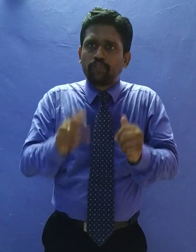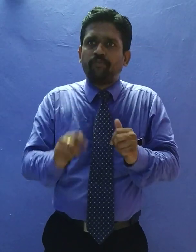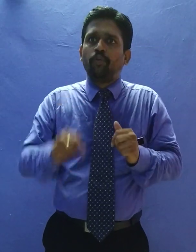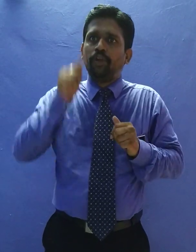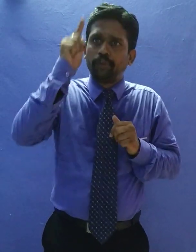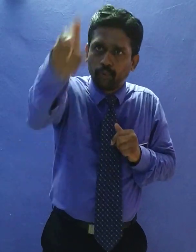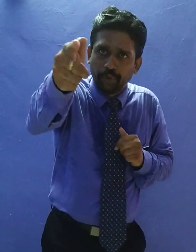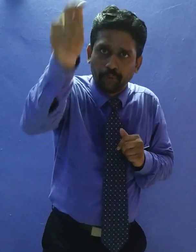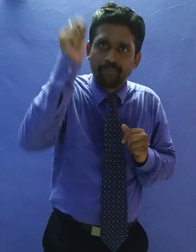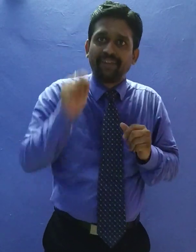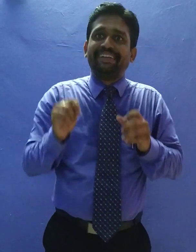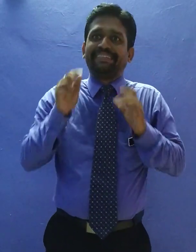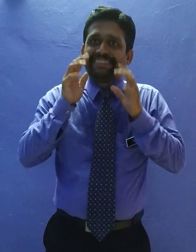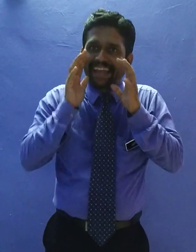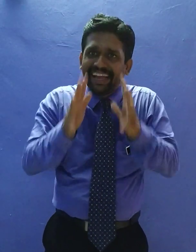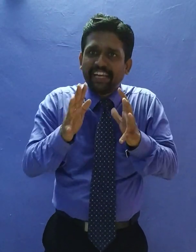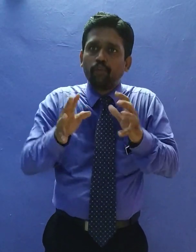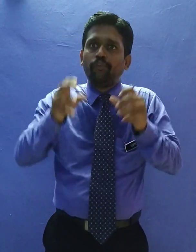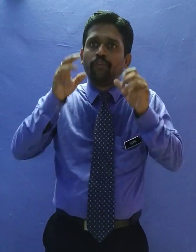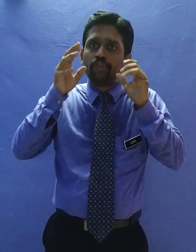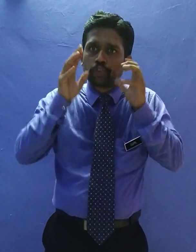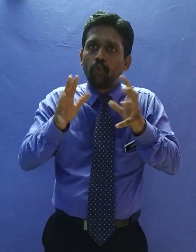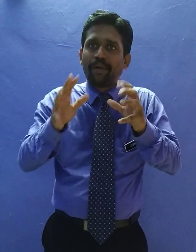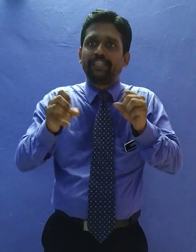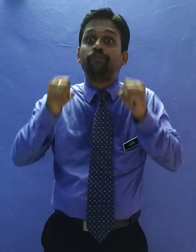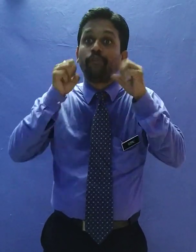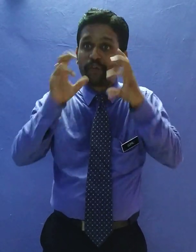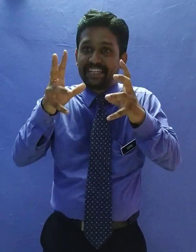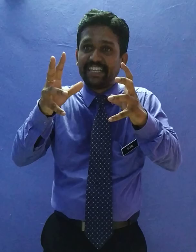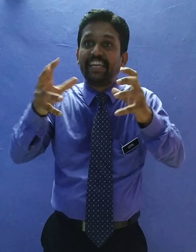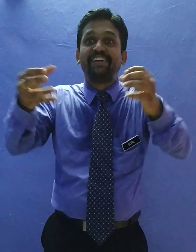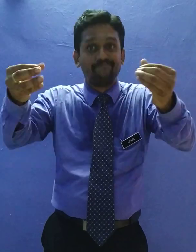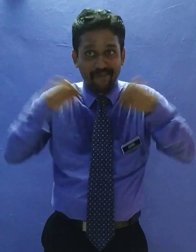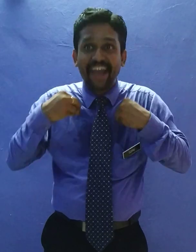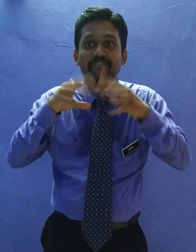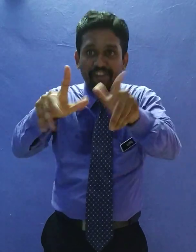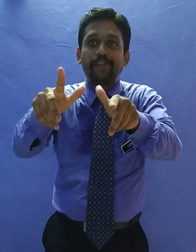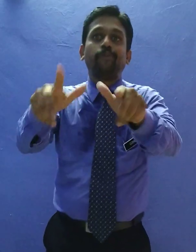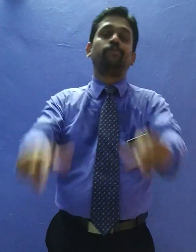useful to you. Thank you so much for listening my video.